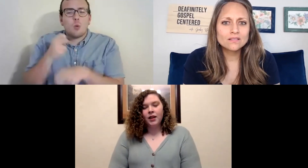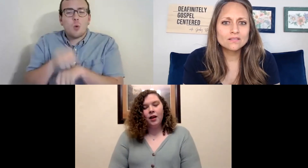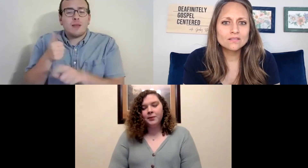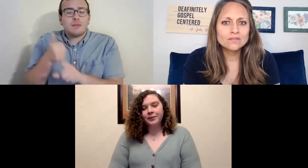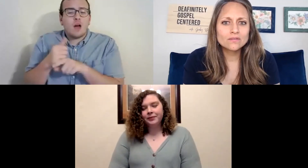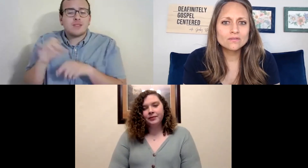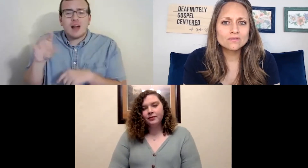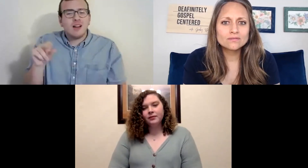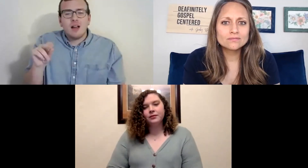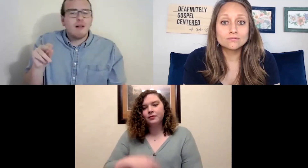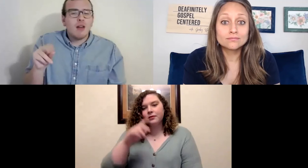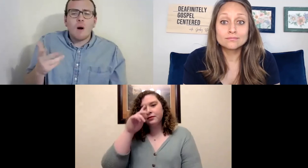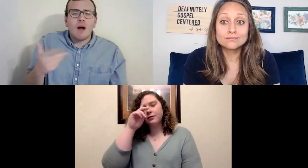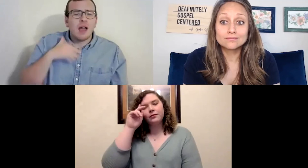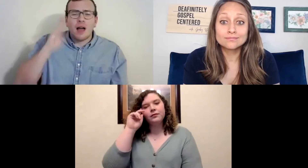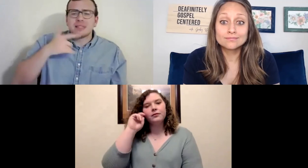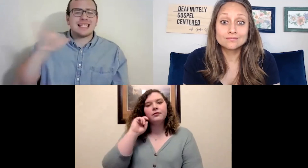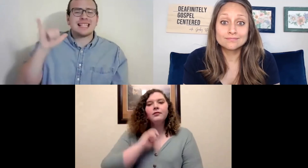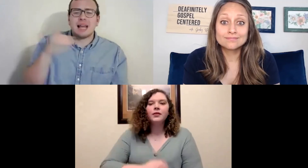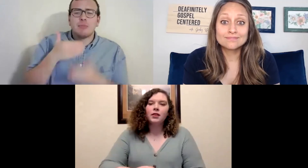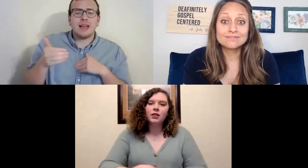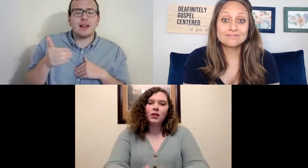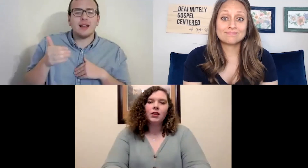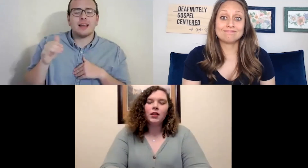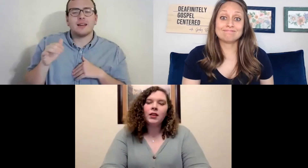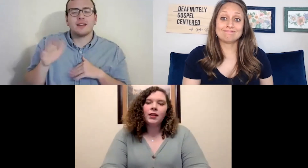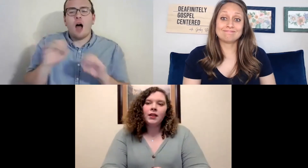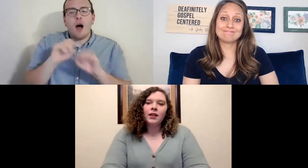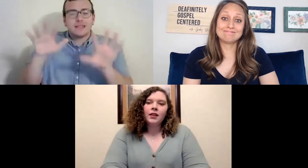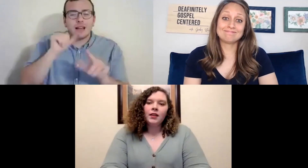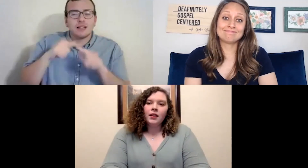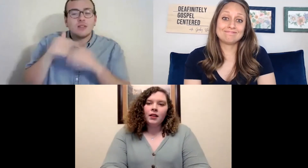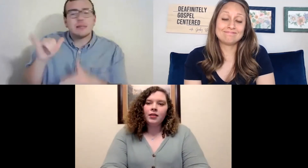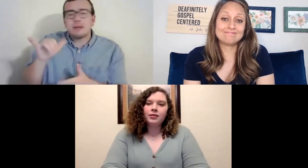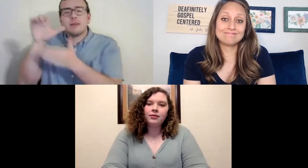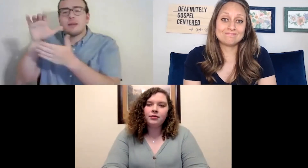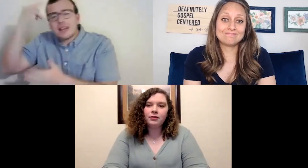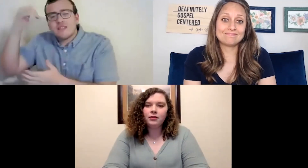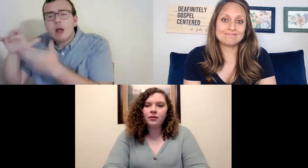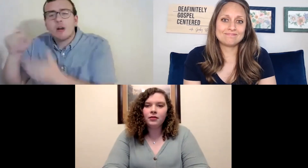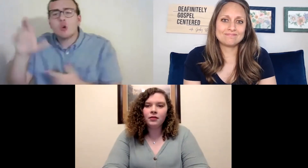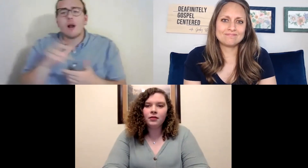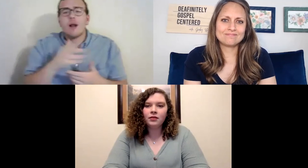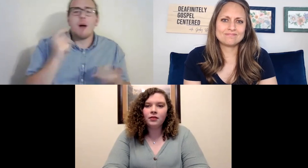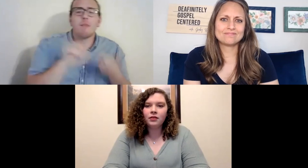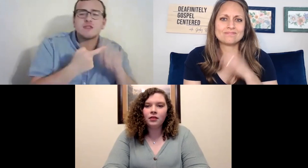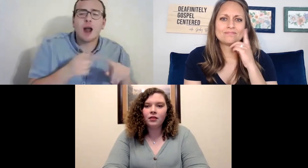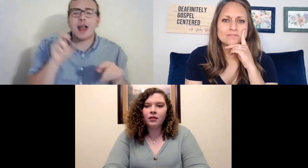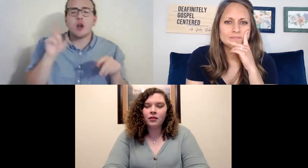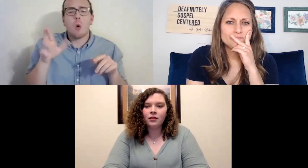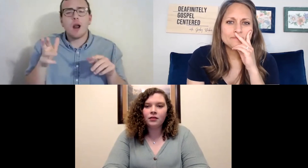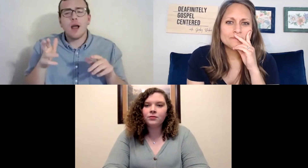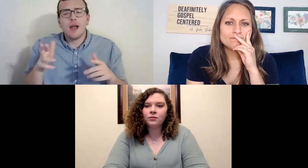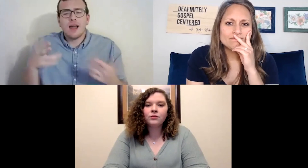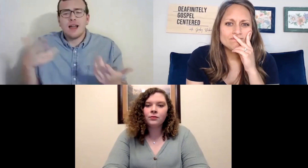but that's not how it works with like a best friend or a husband and wife or anything. You have to.